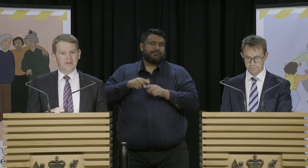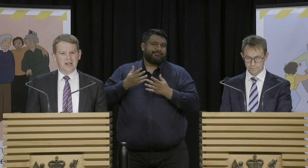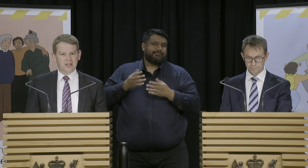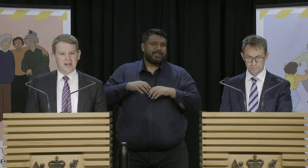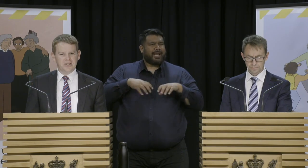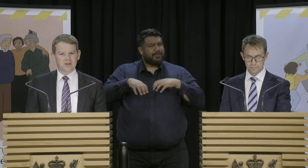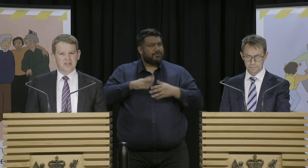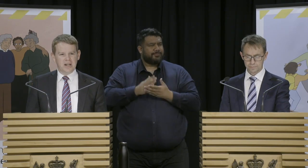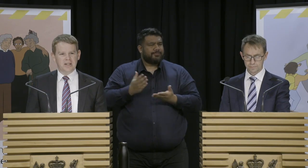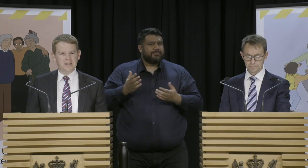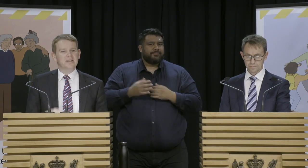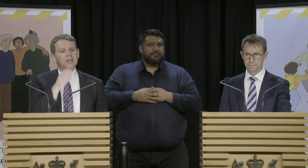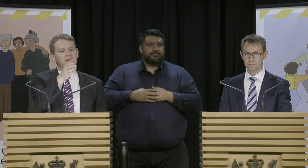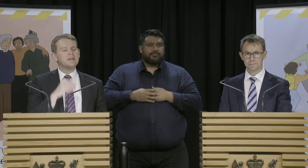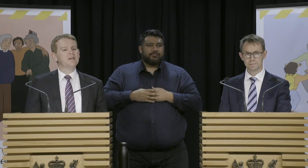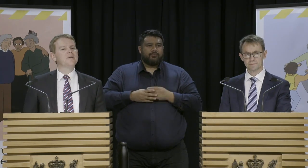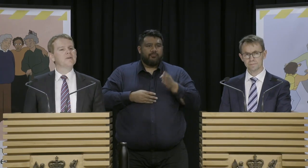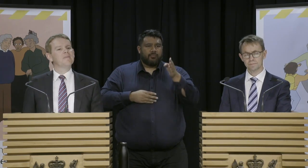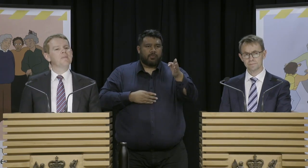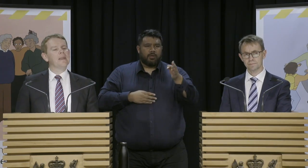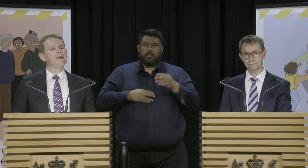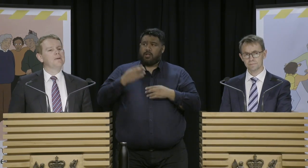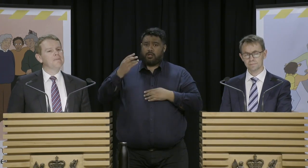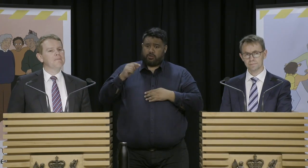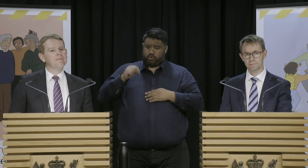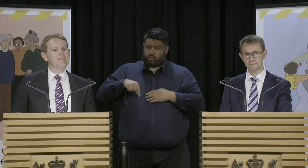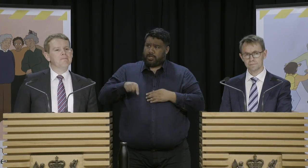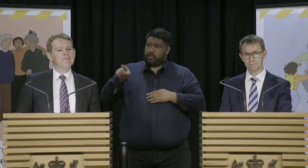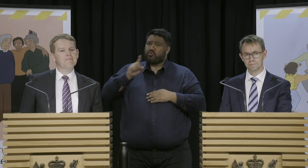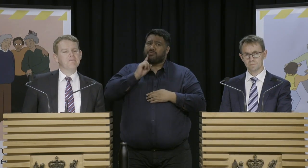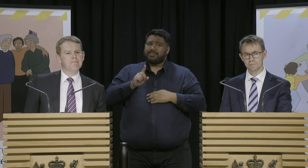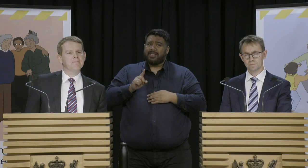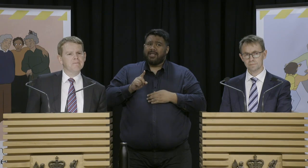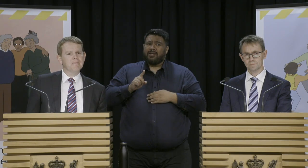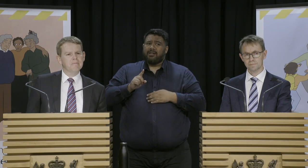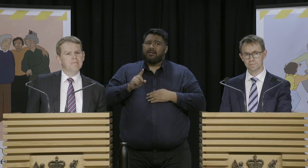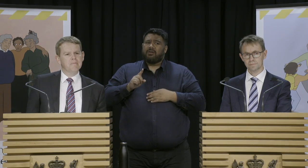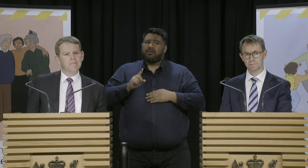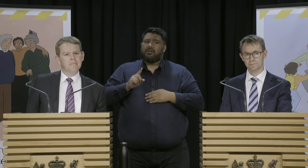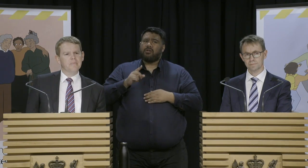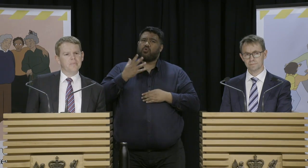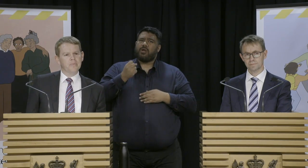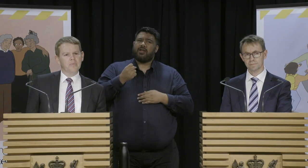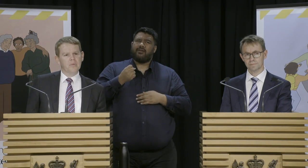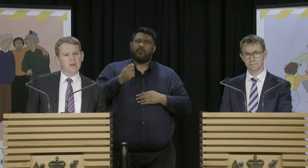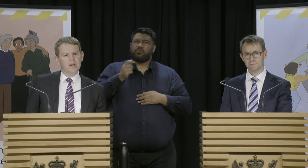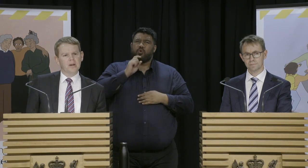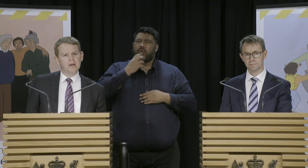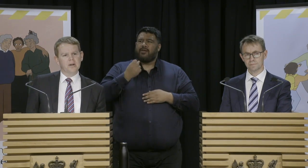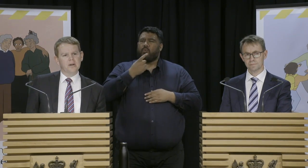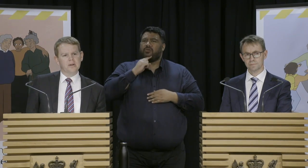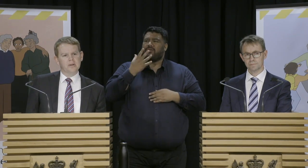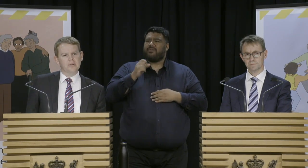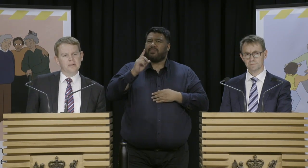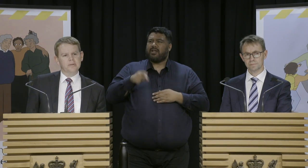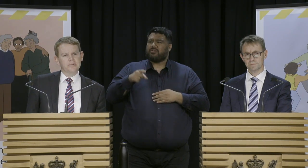alert notification asks you to take. In comments, you said that you were about to land on 150,000 New Zealanders through